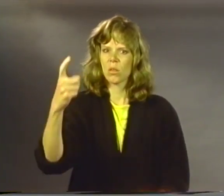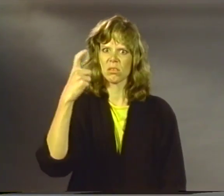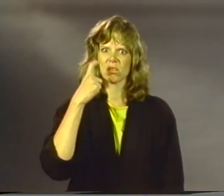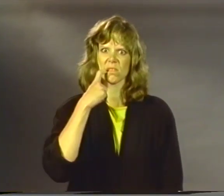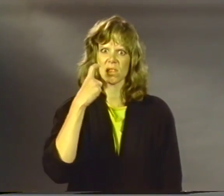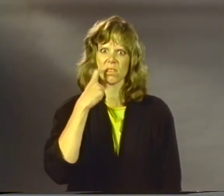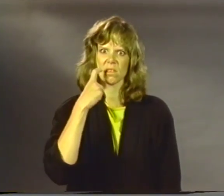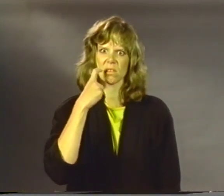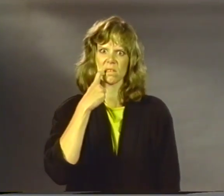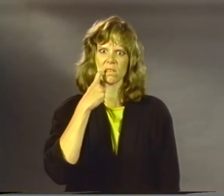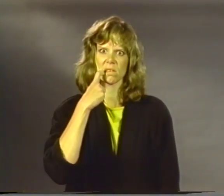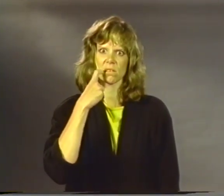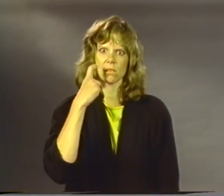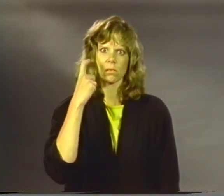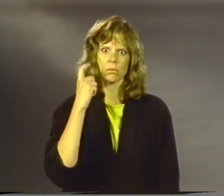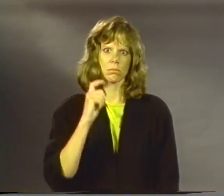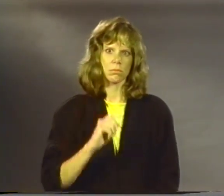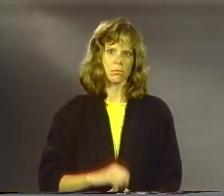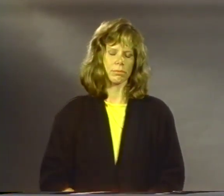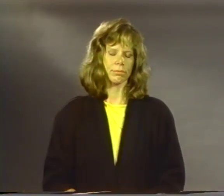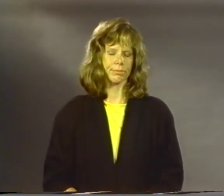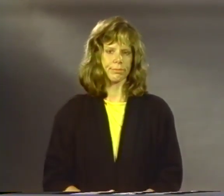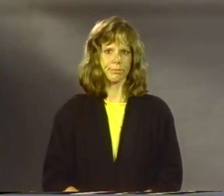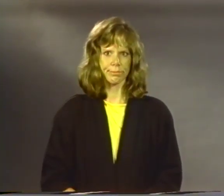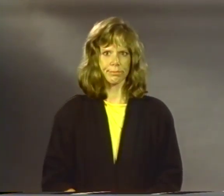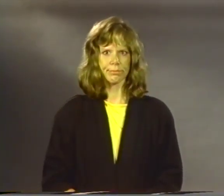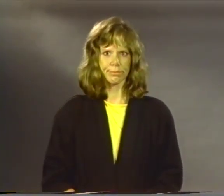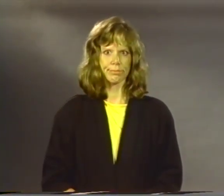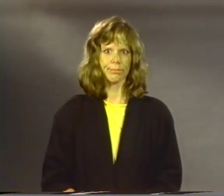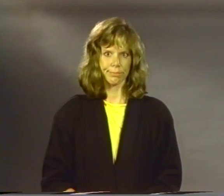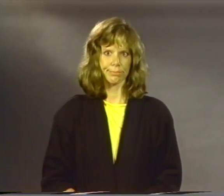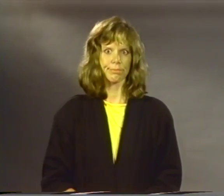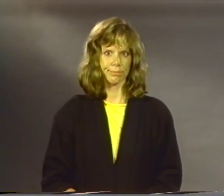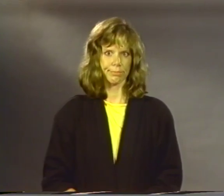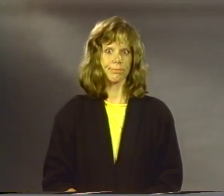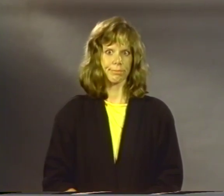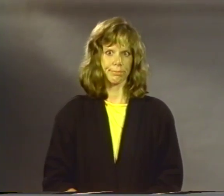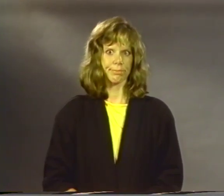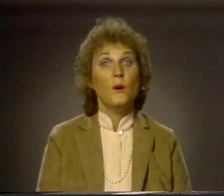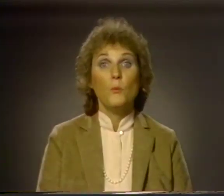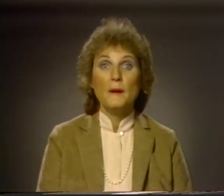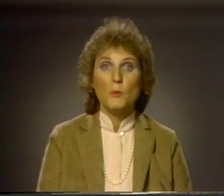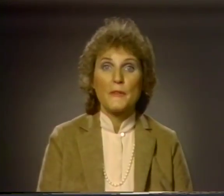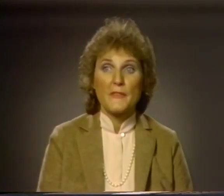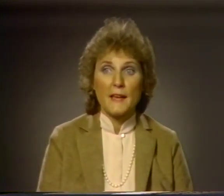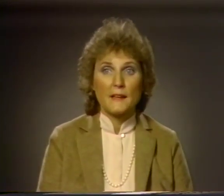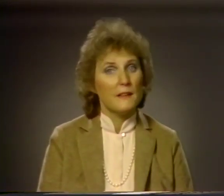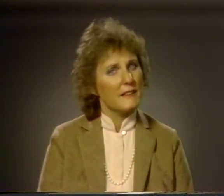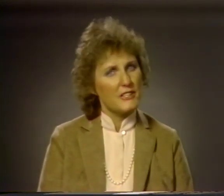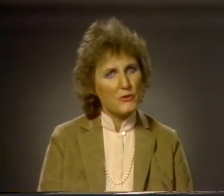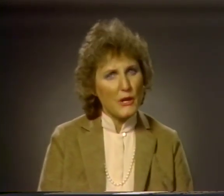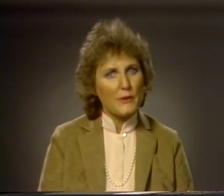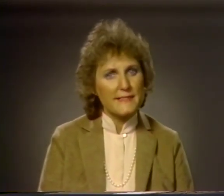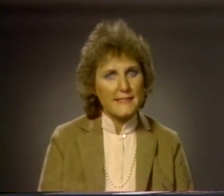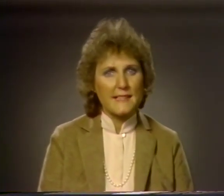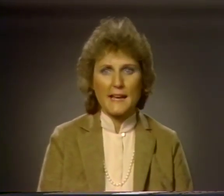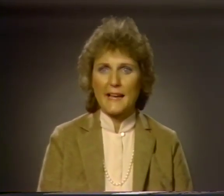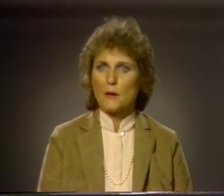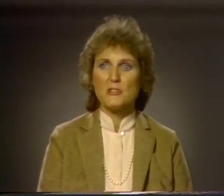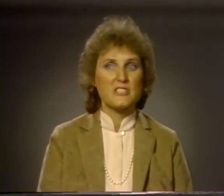dentist. Or tomorrow, I will go to the dentist. One more thing. Did you notice that sign language doesn't